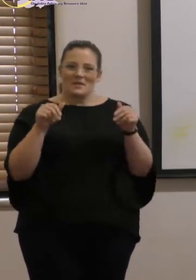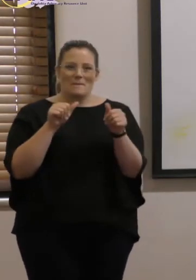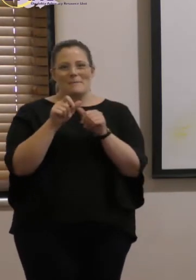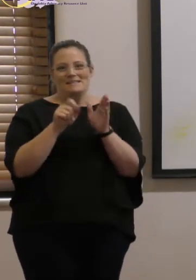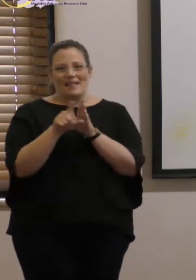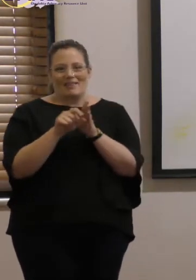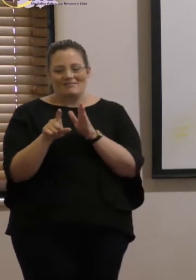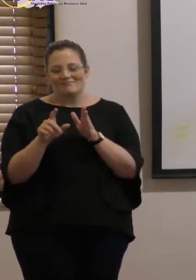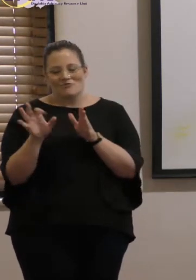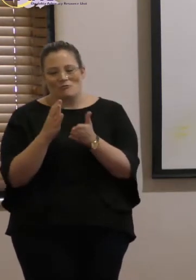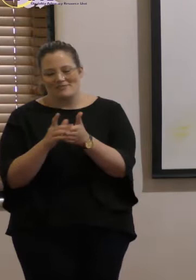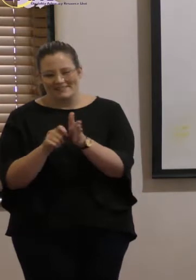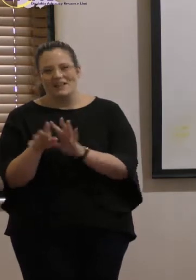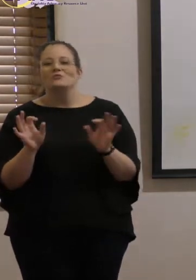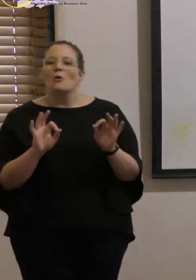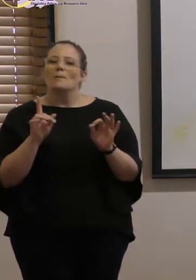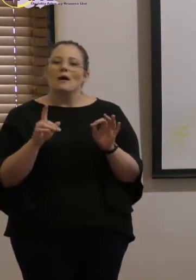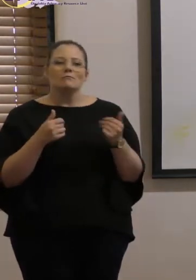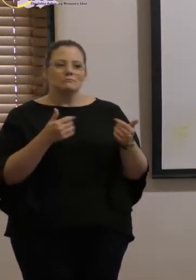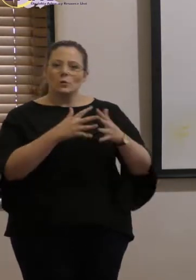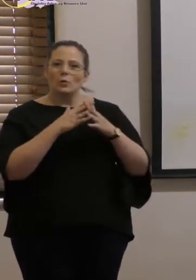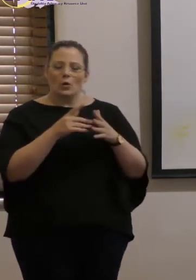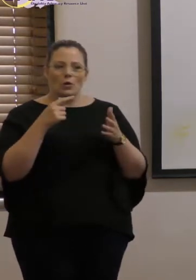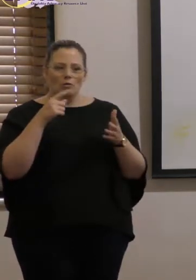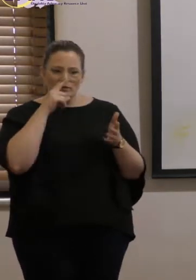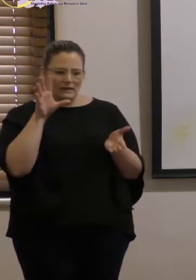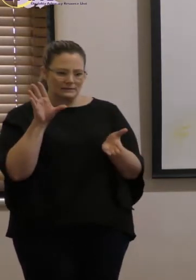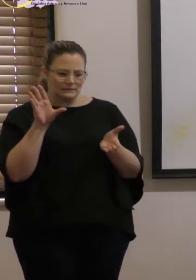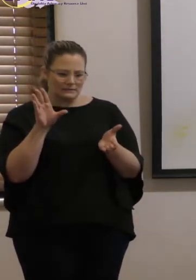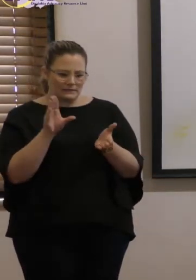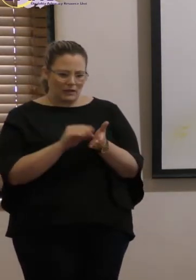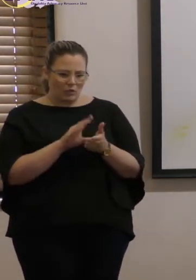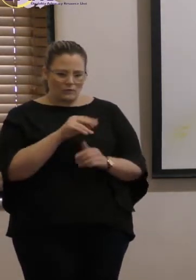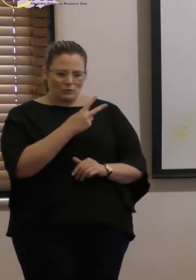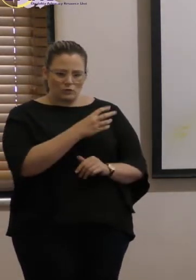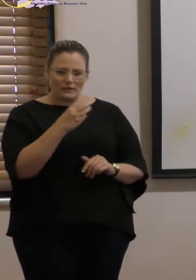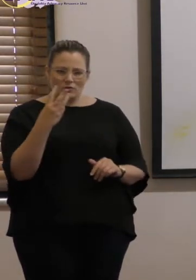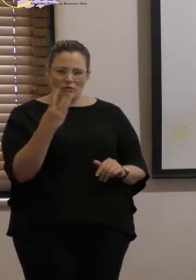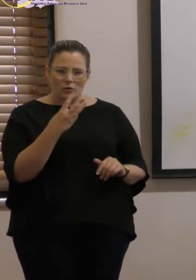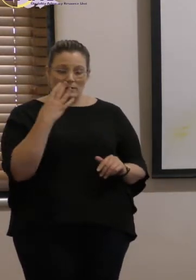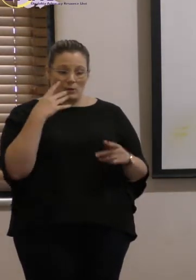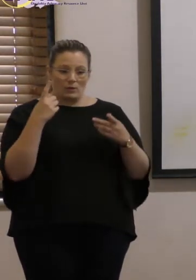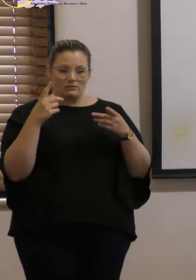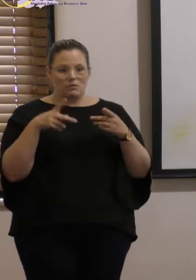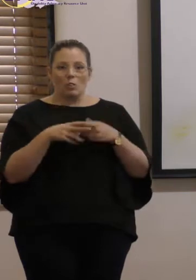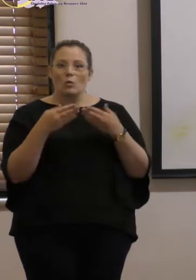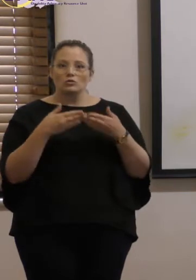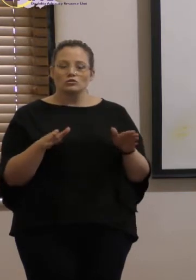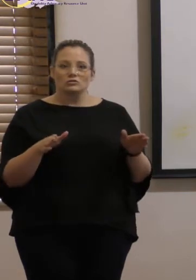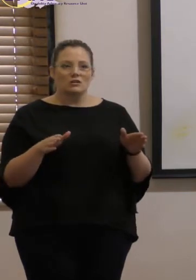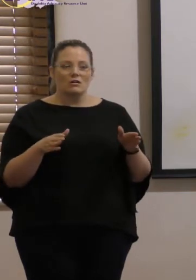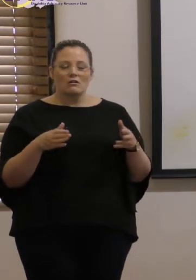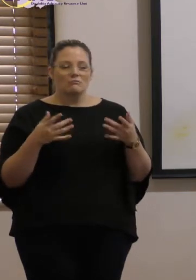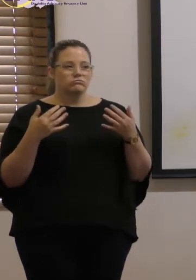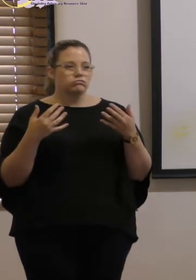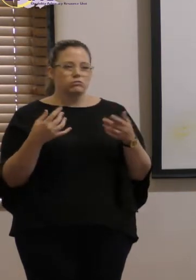it, but we've had this downloaded since 2013 when we released it. There's been hundreds of